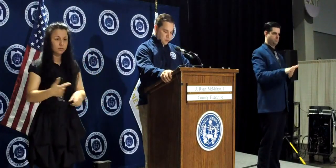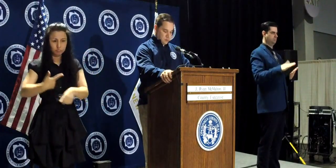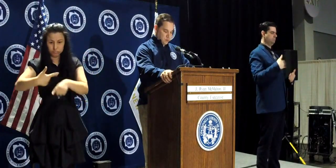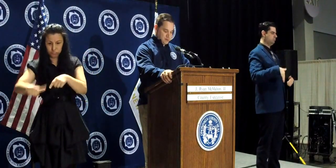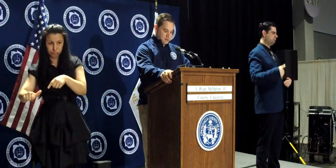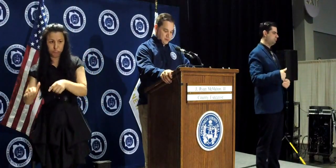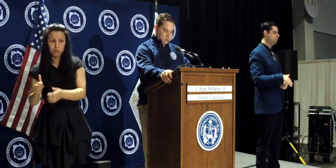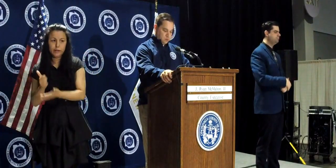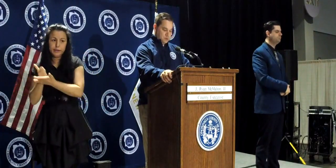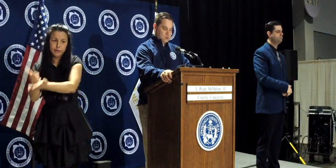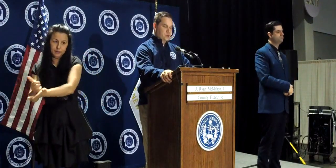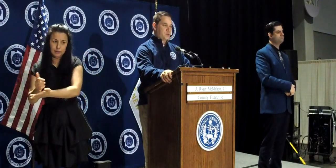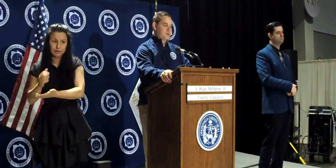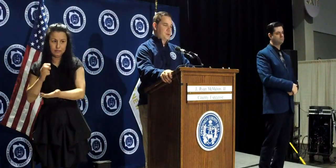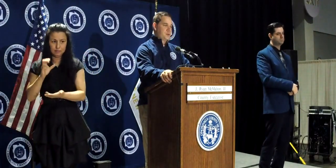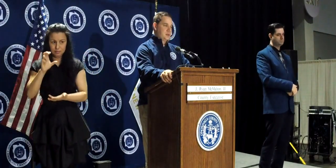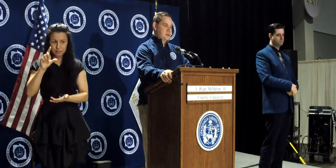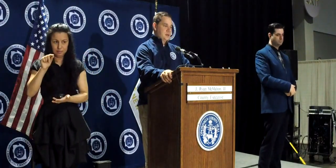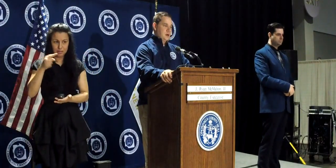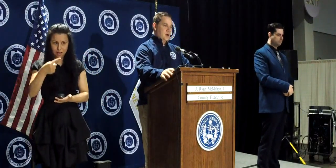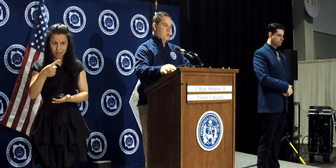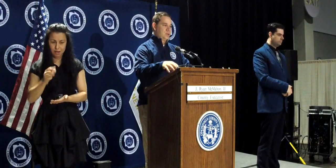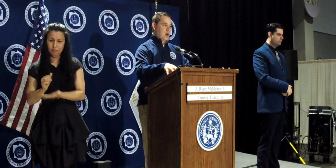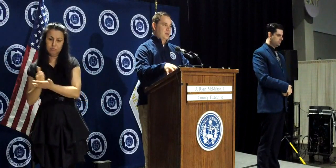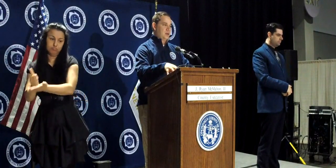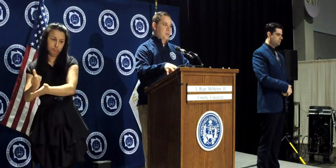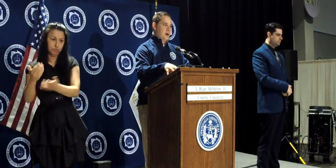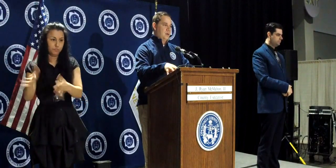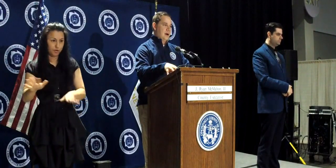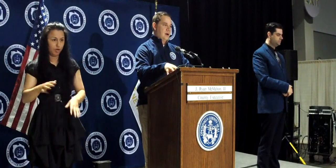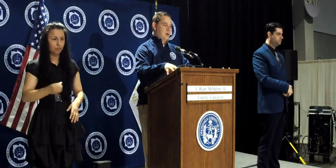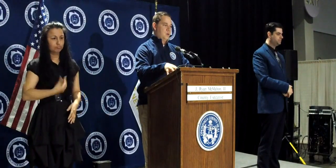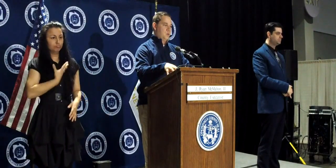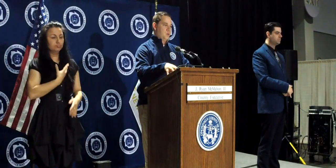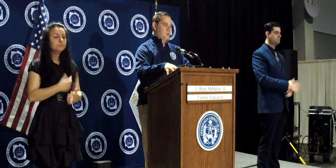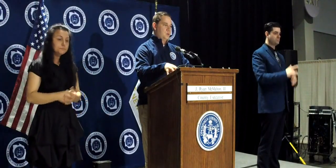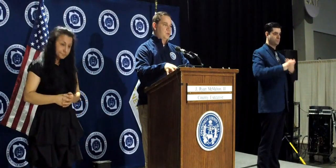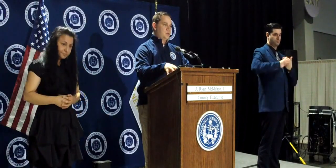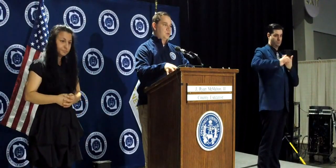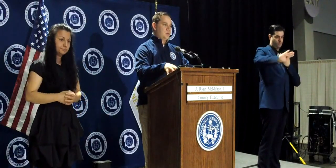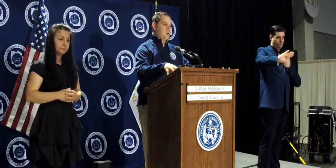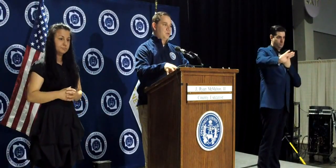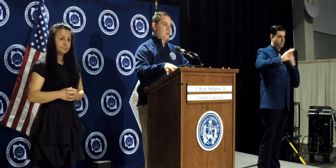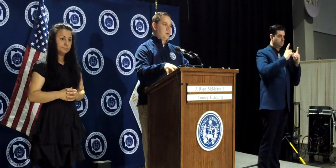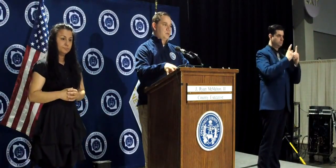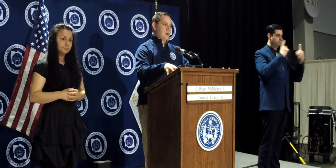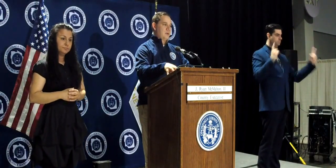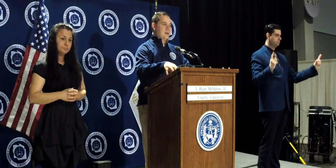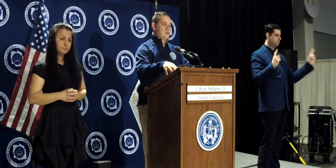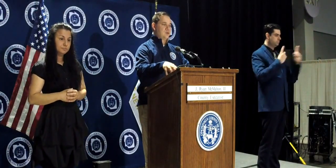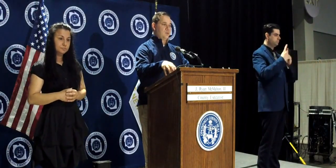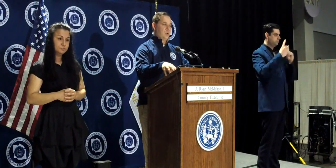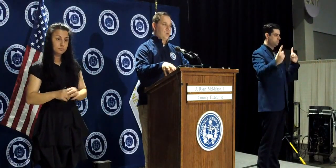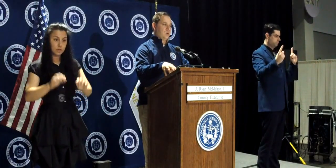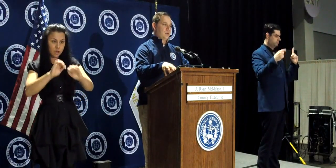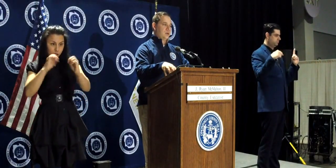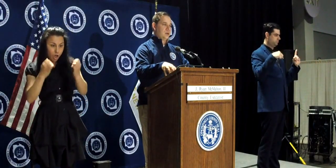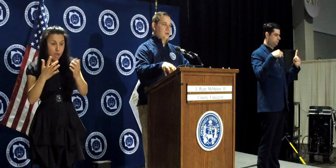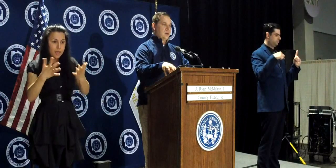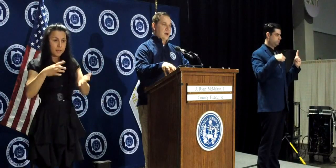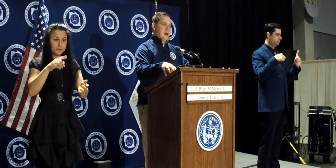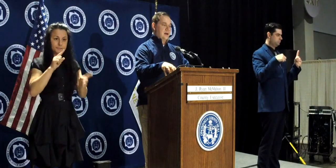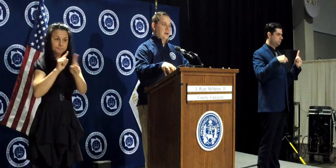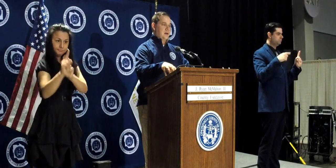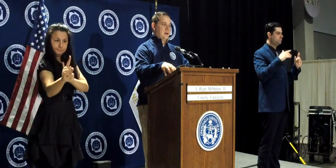We've recently, with social distancing, we're talking about how the community may be asked to do more. We're